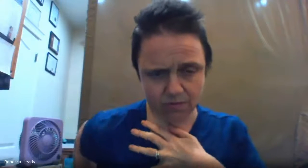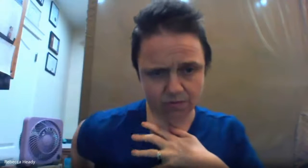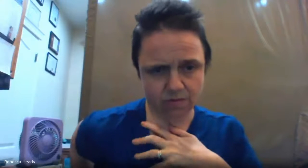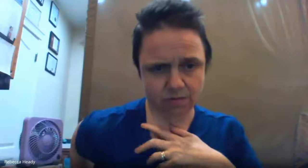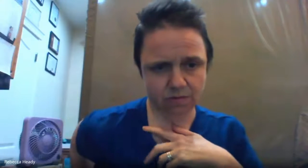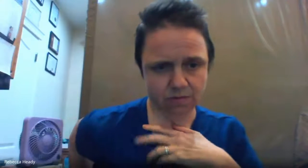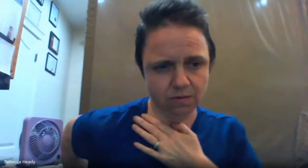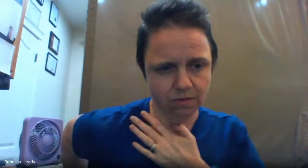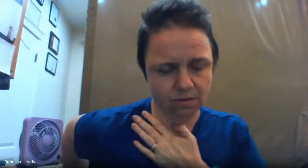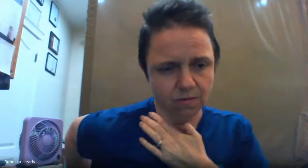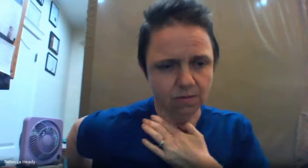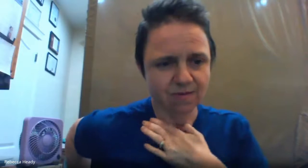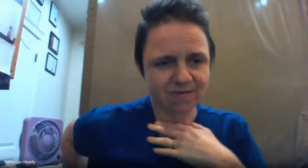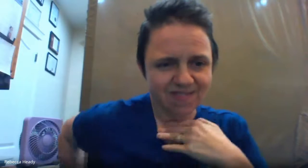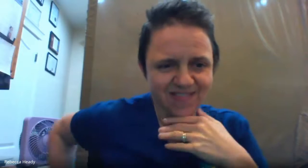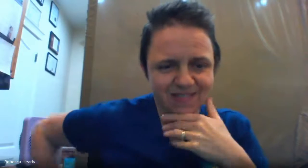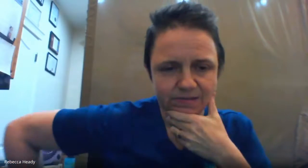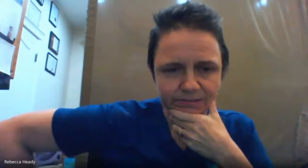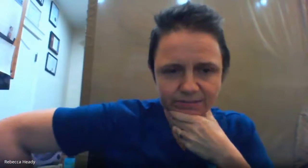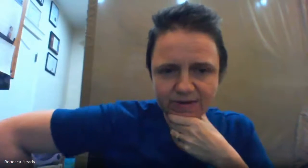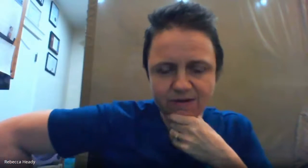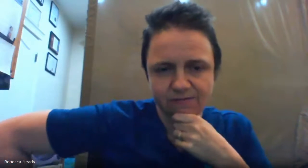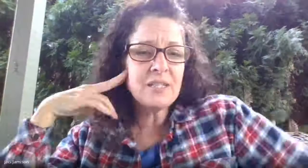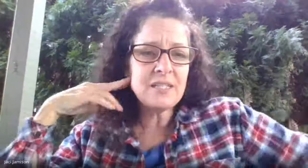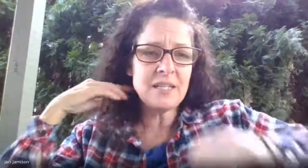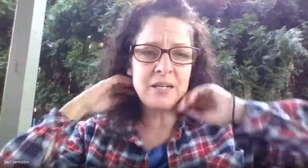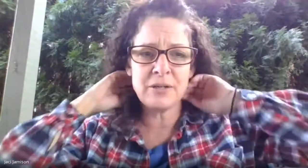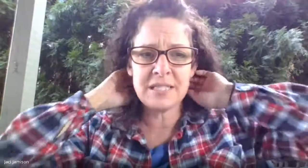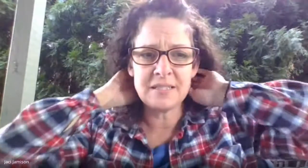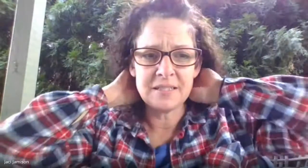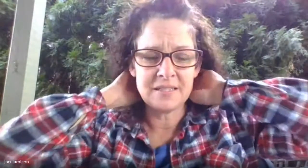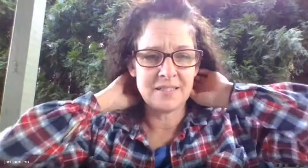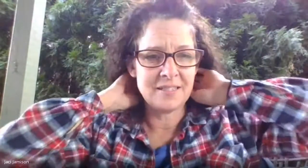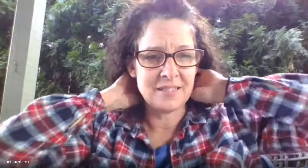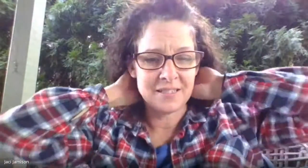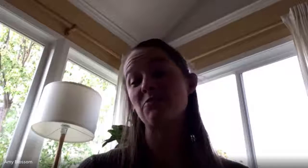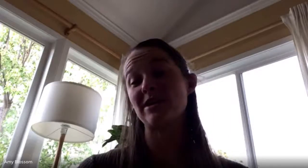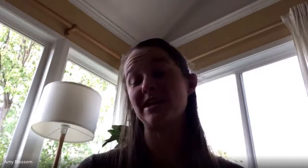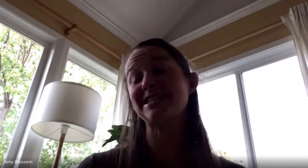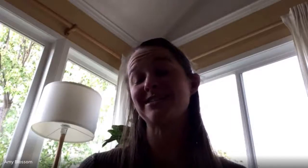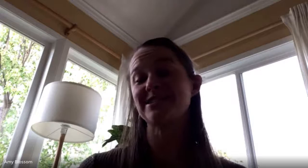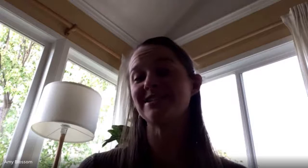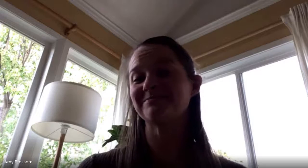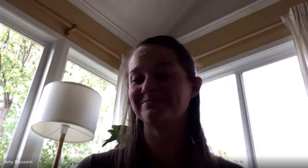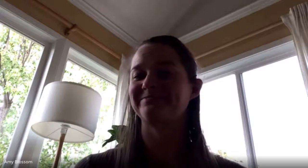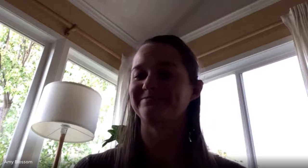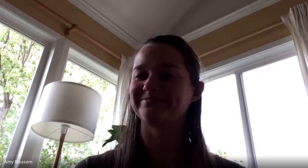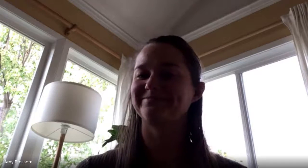genetic testing and nothing's really come of it. So How old is Harrison? he is he just turned a year.